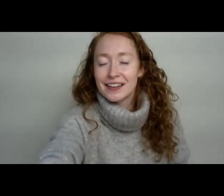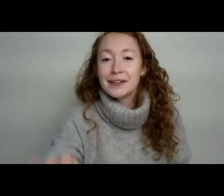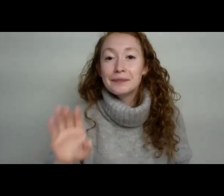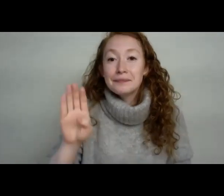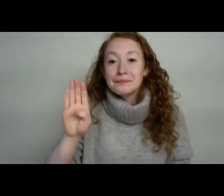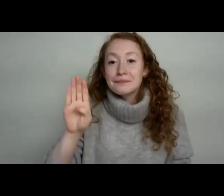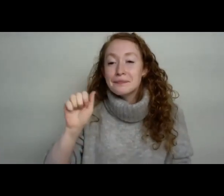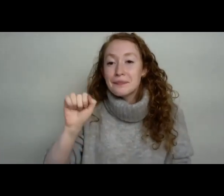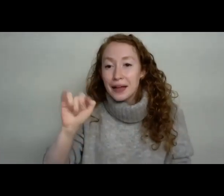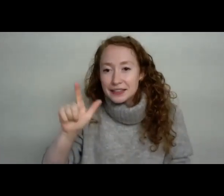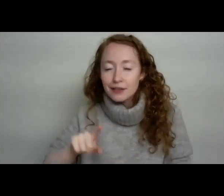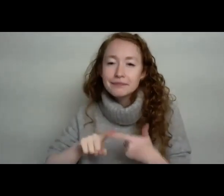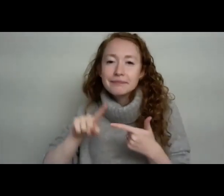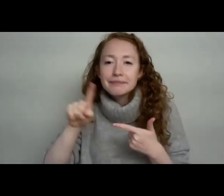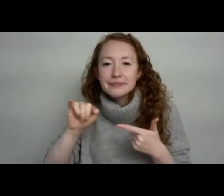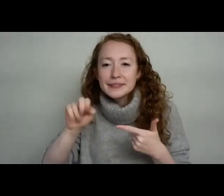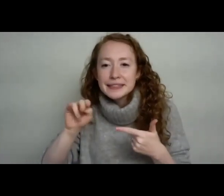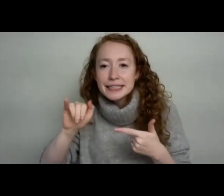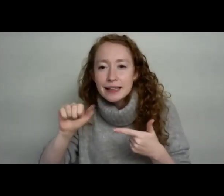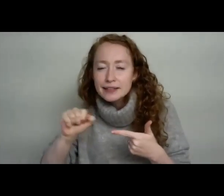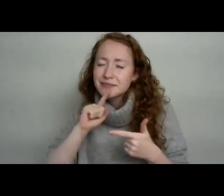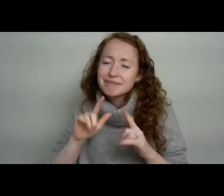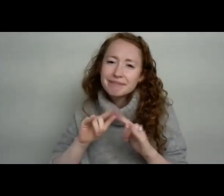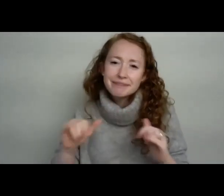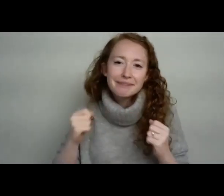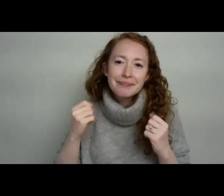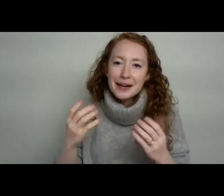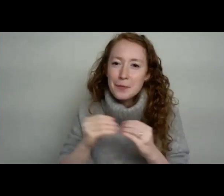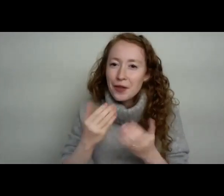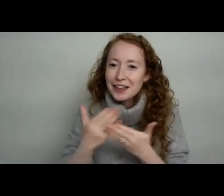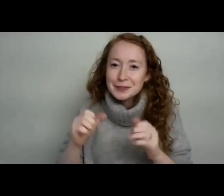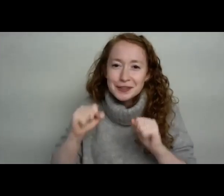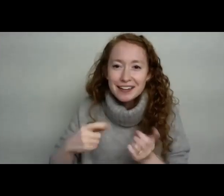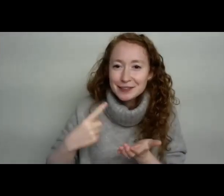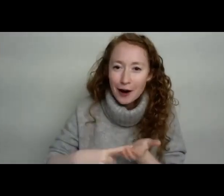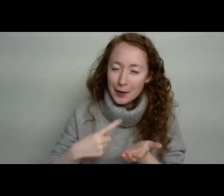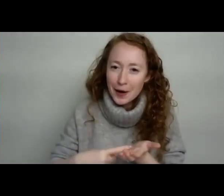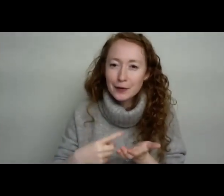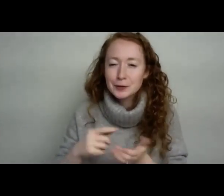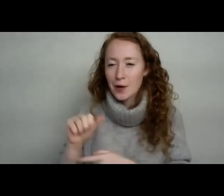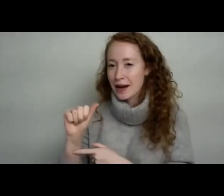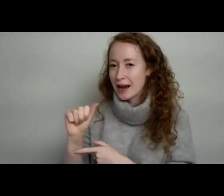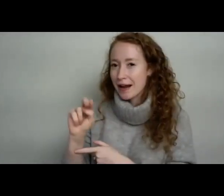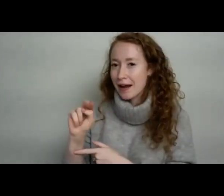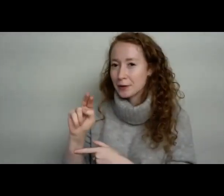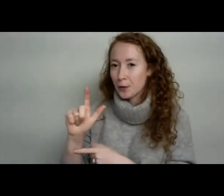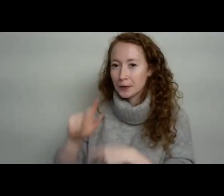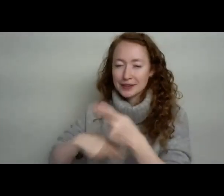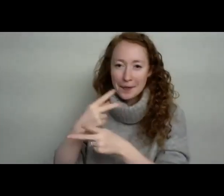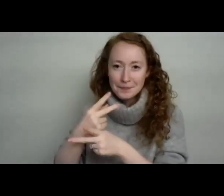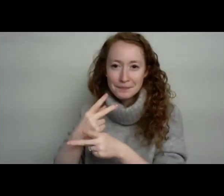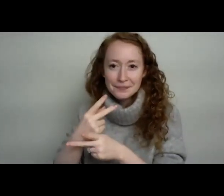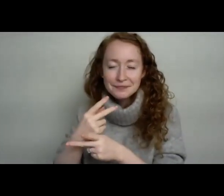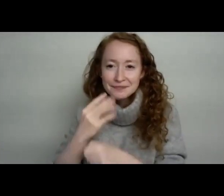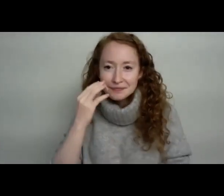zinnias, and heavens above, there's so much more to share, so many more details. So there will be a lot of overarching